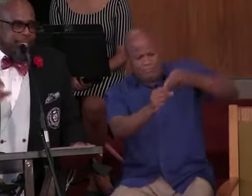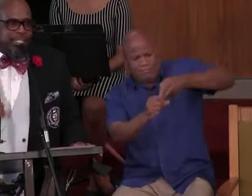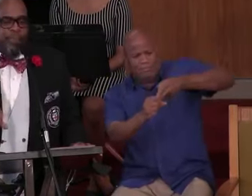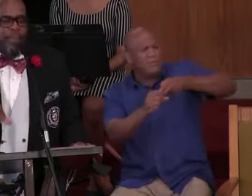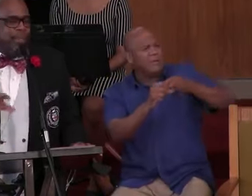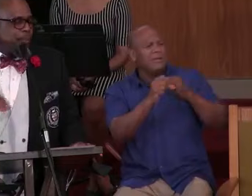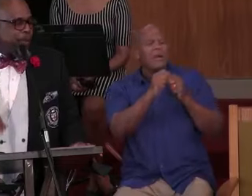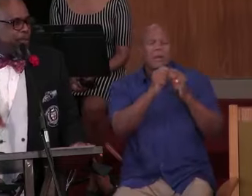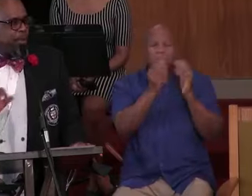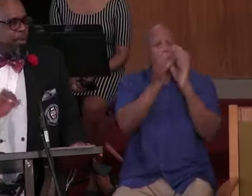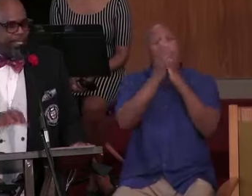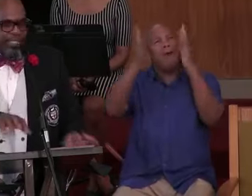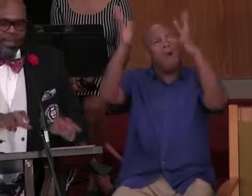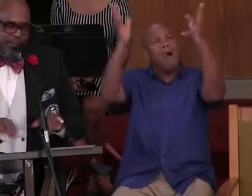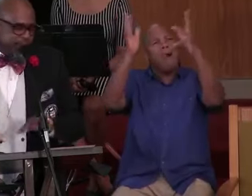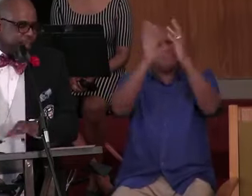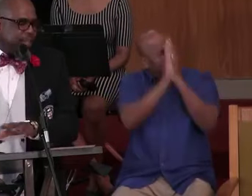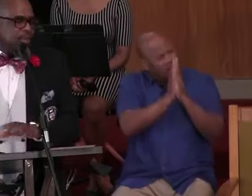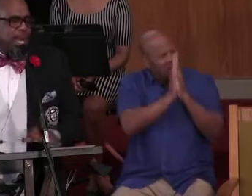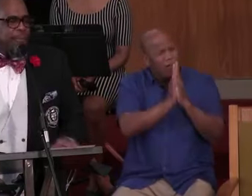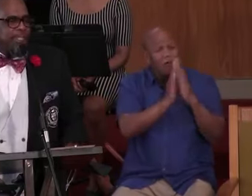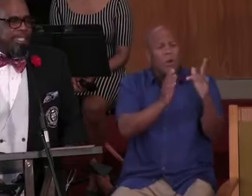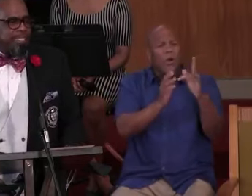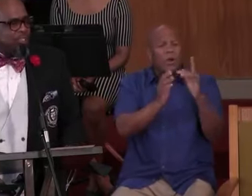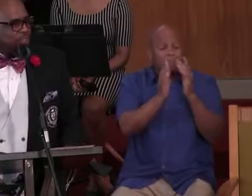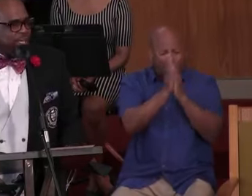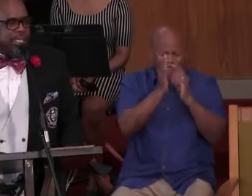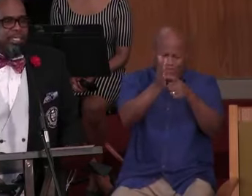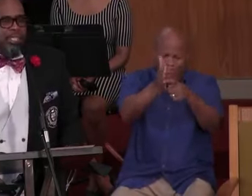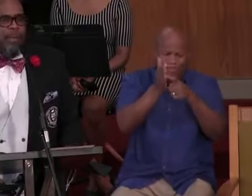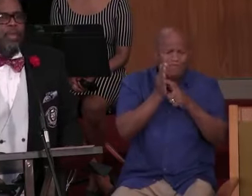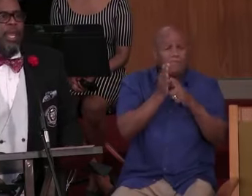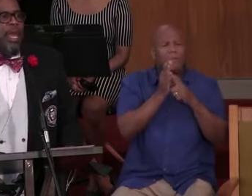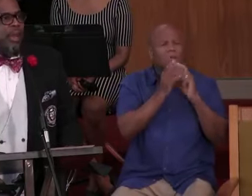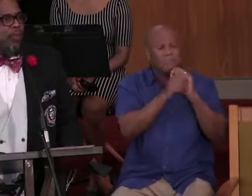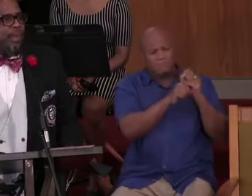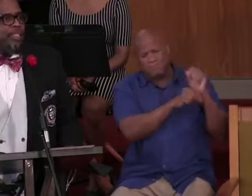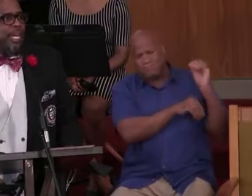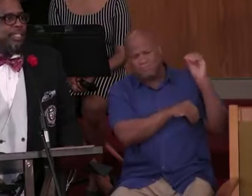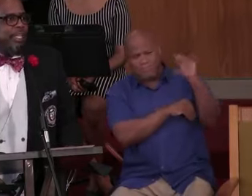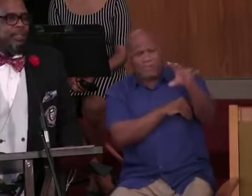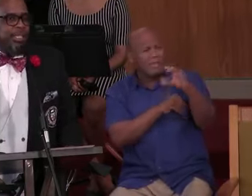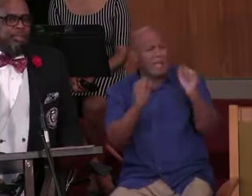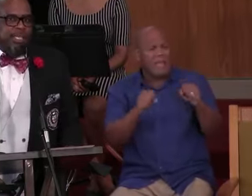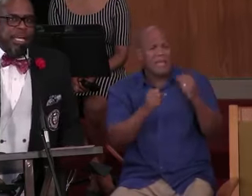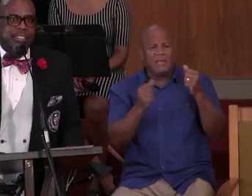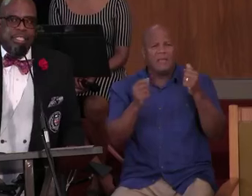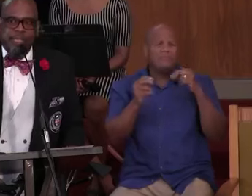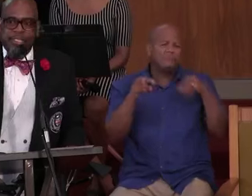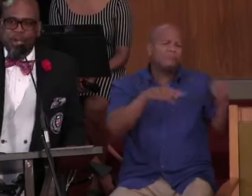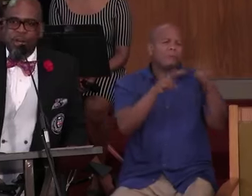You can submit your prayer request via the little comment section. You can hit us up at our website,